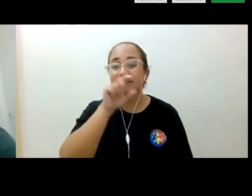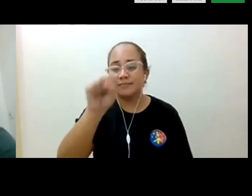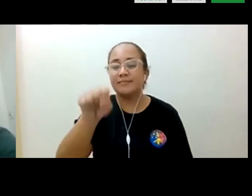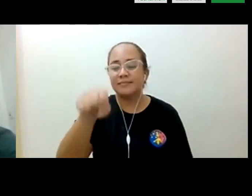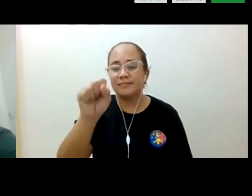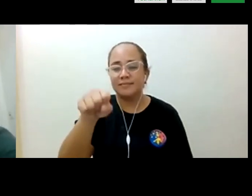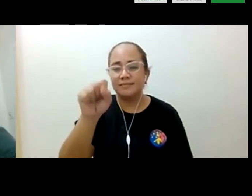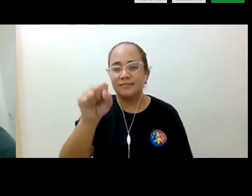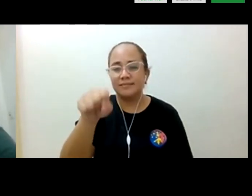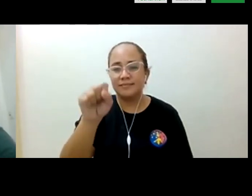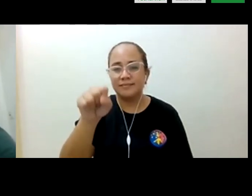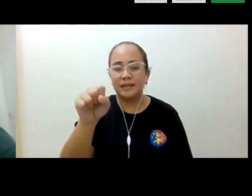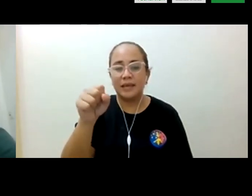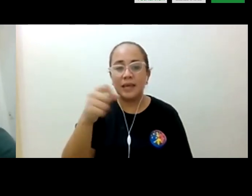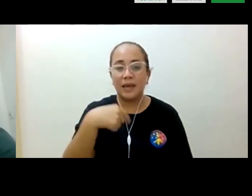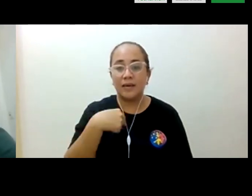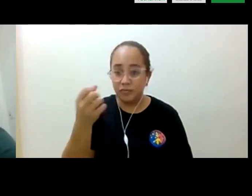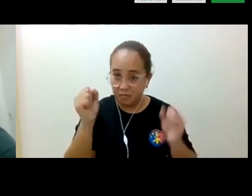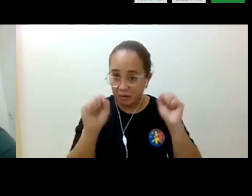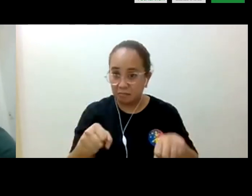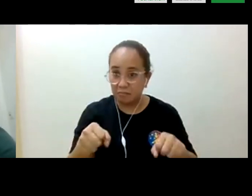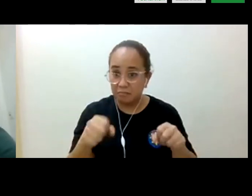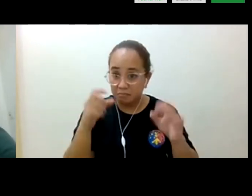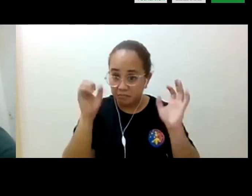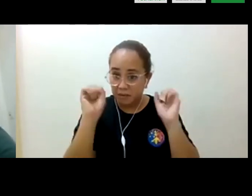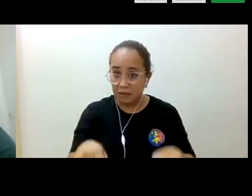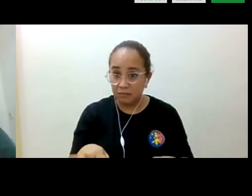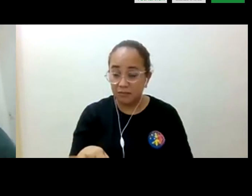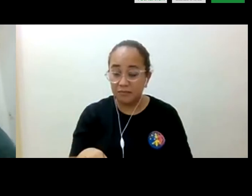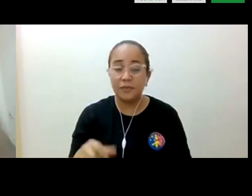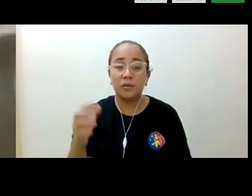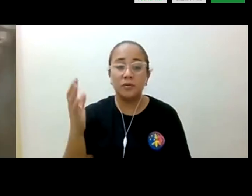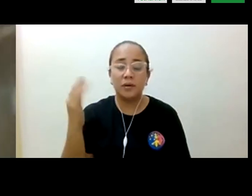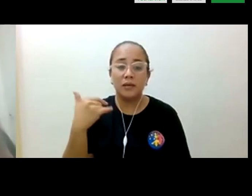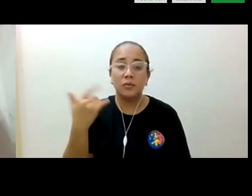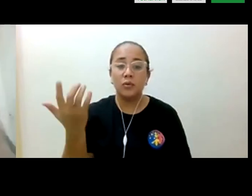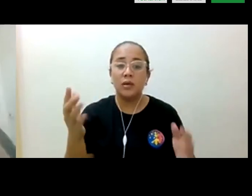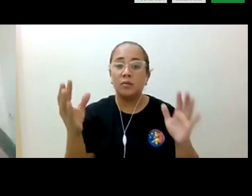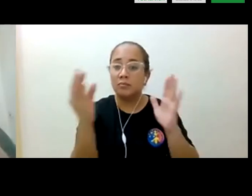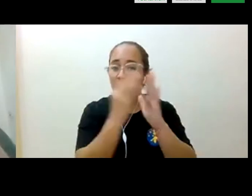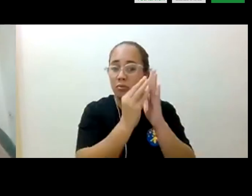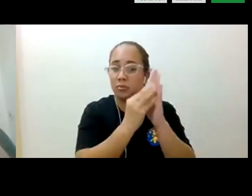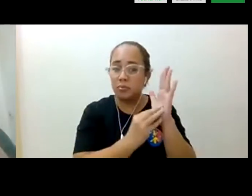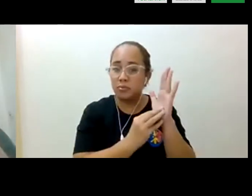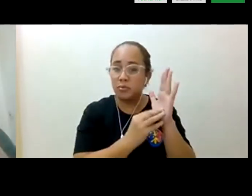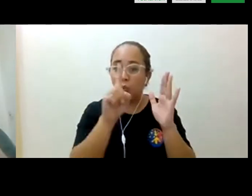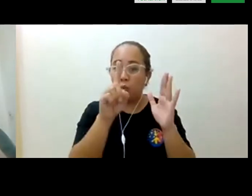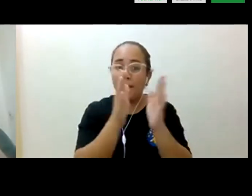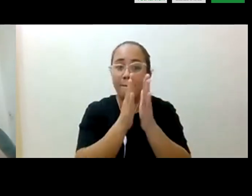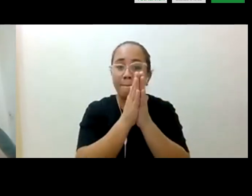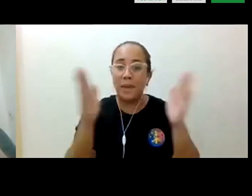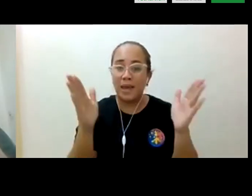eventually, when you can get a chance, because eventually we'll put it all together into one big dictionary.